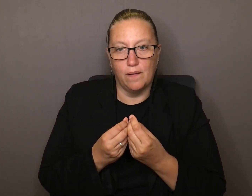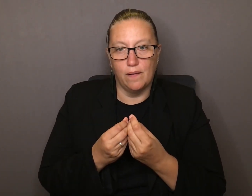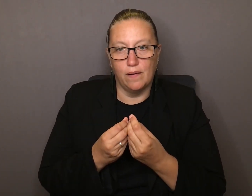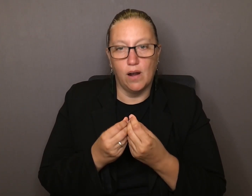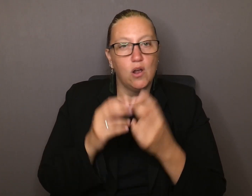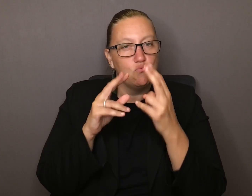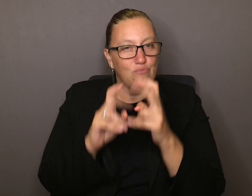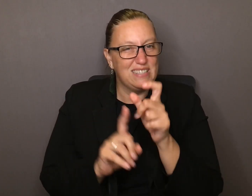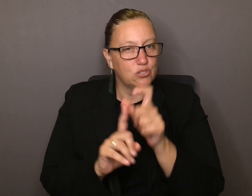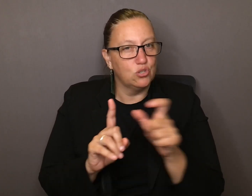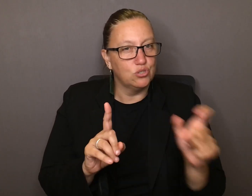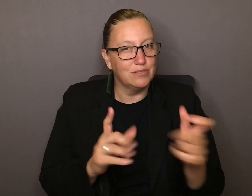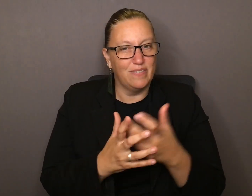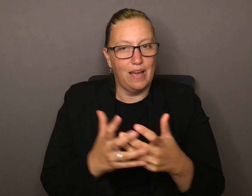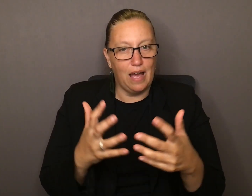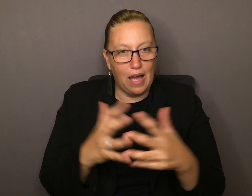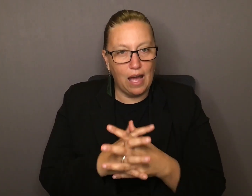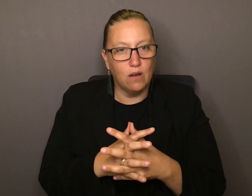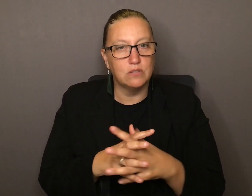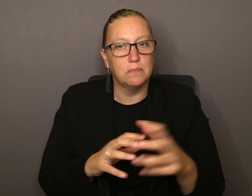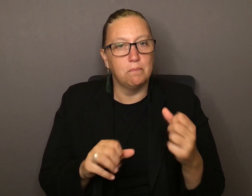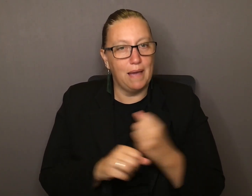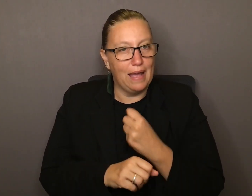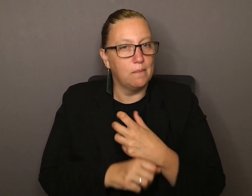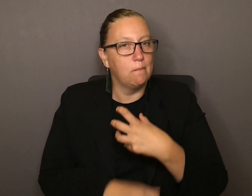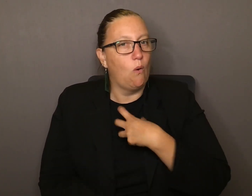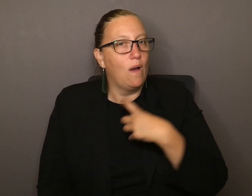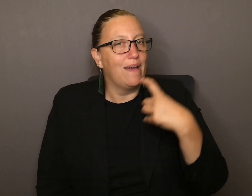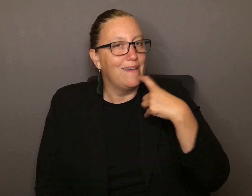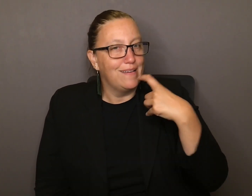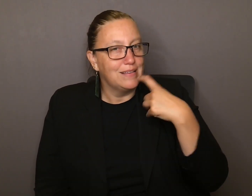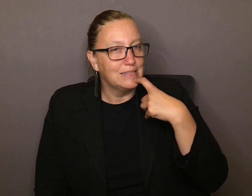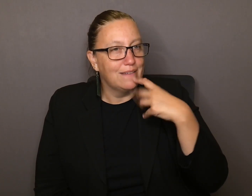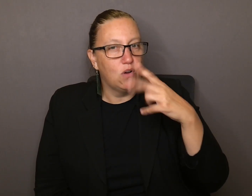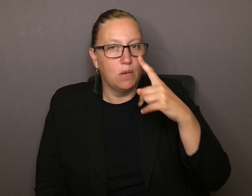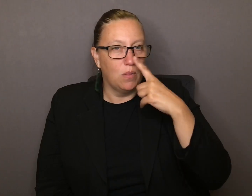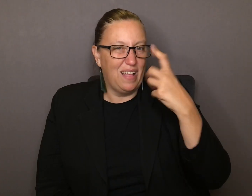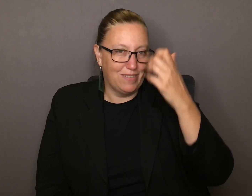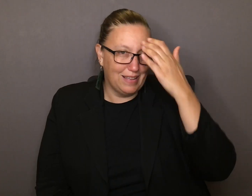researchers on making it easier for people with an intellectual